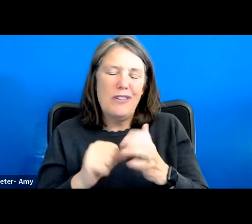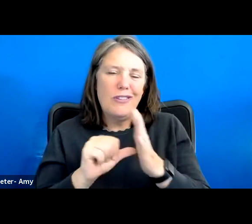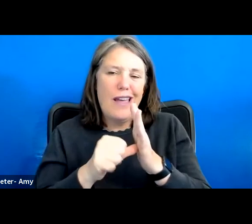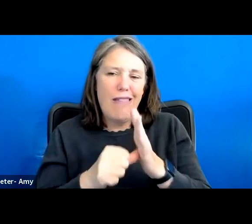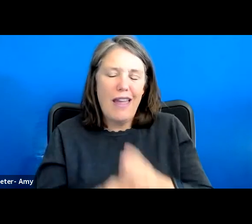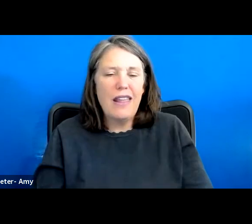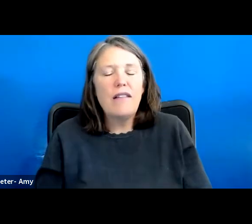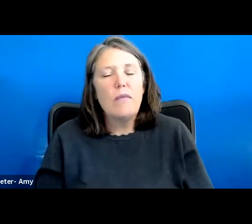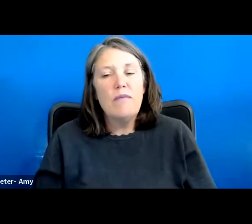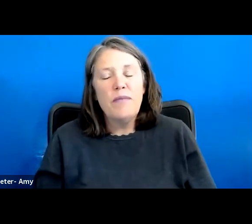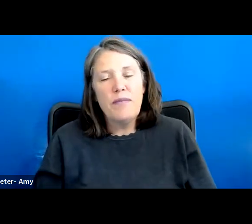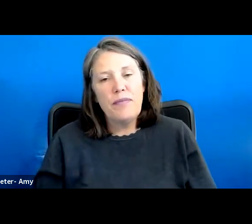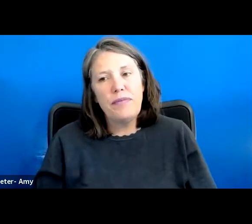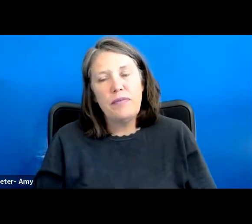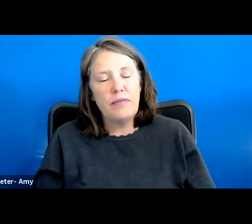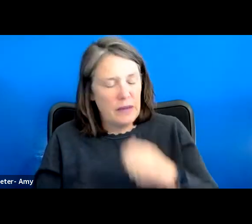So,